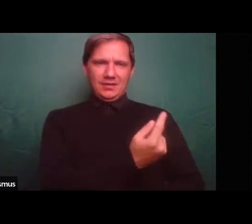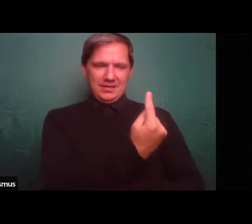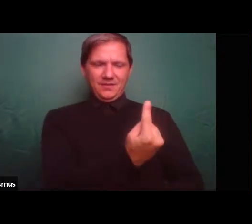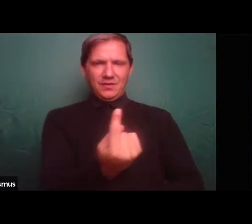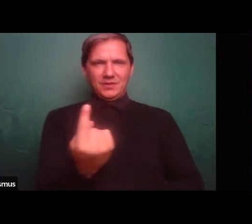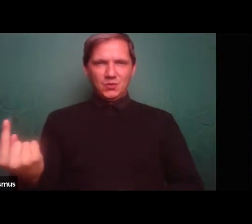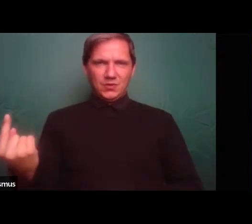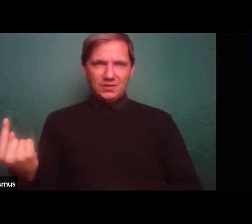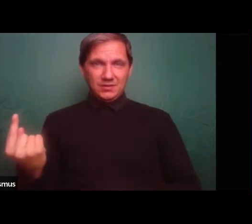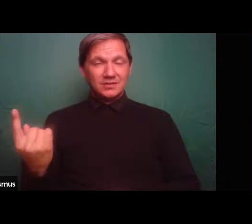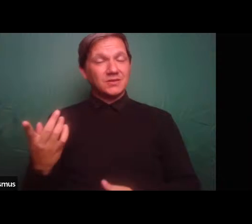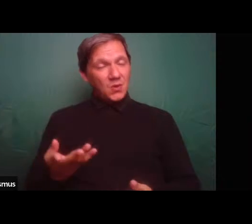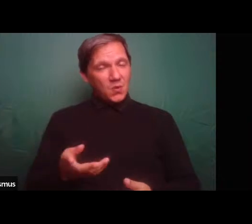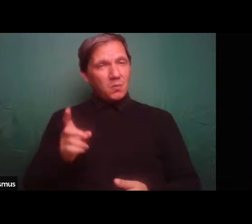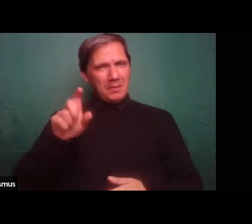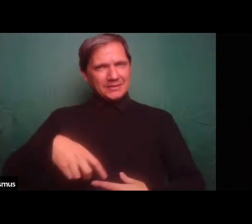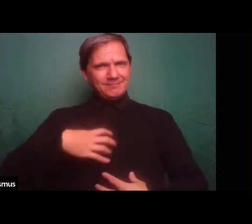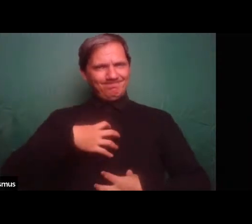deaf student.